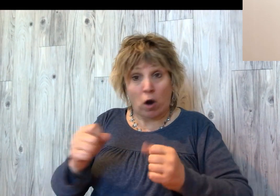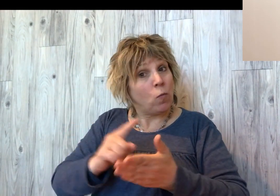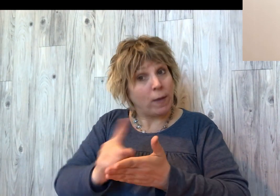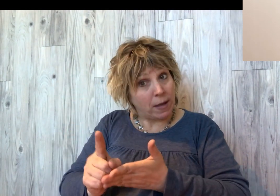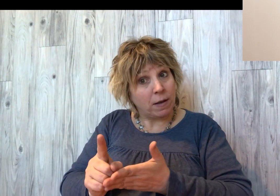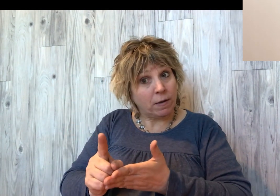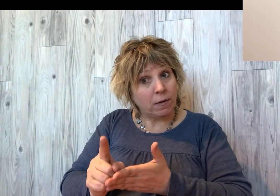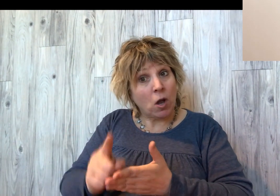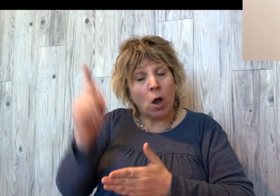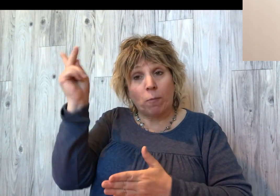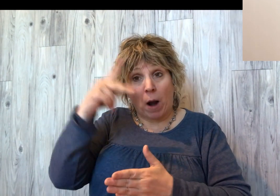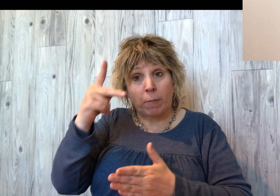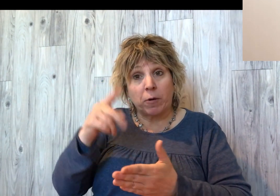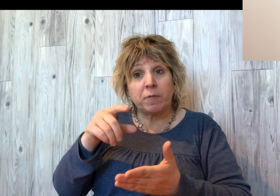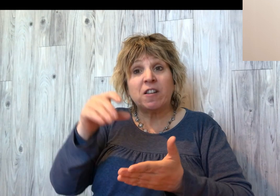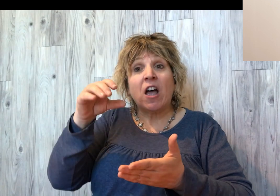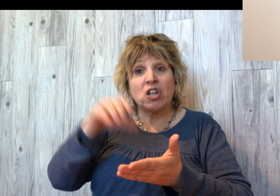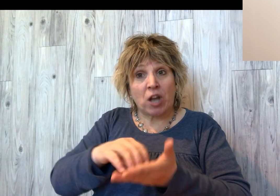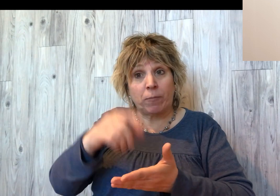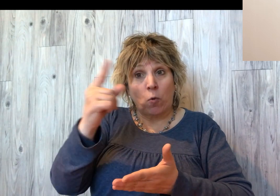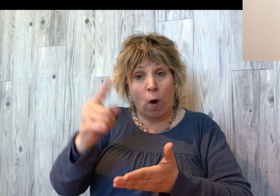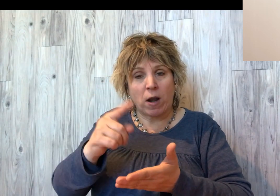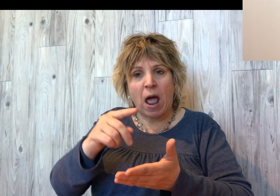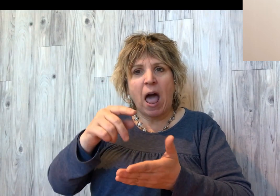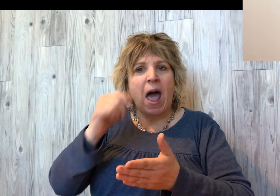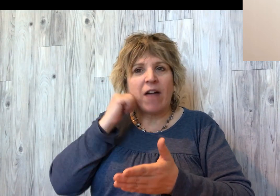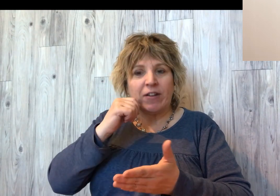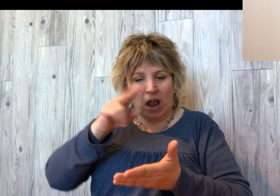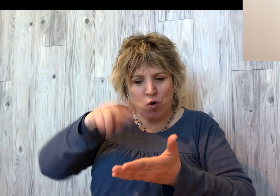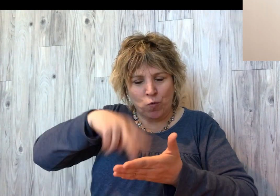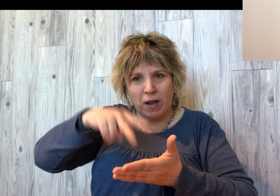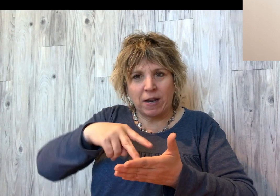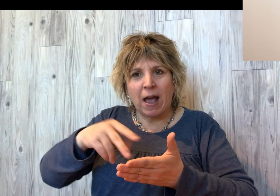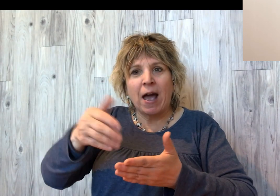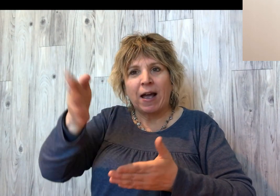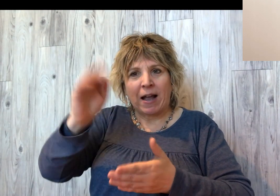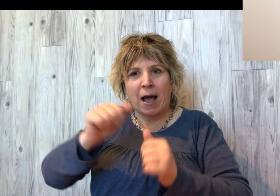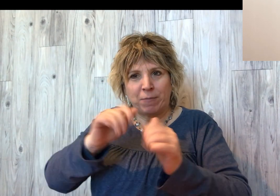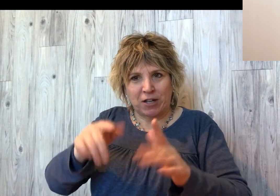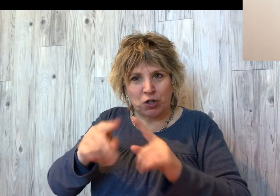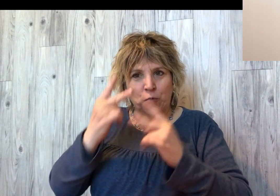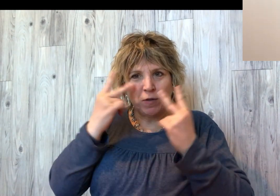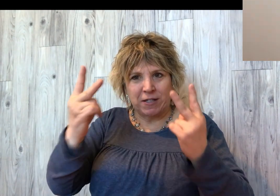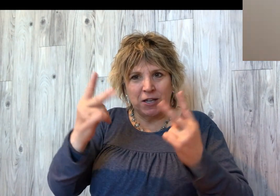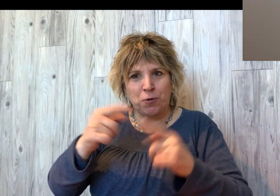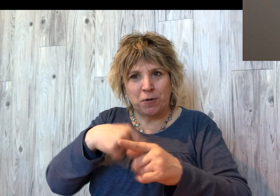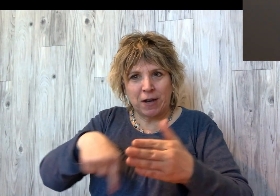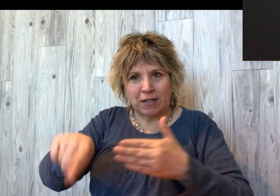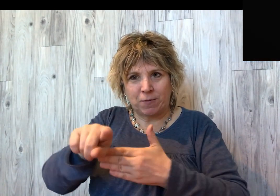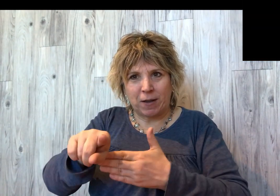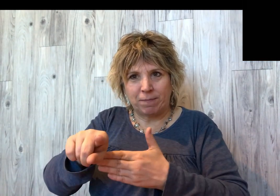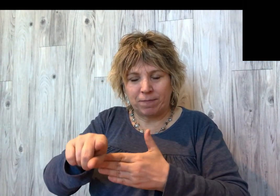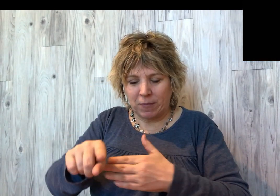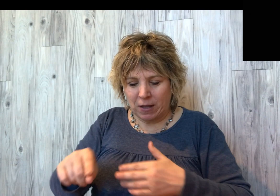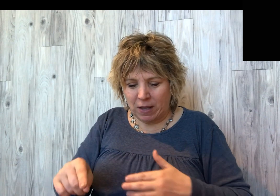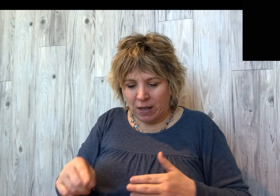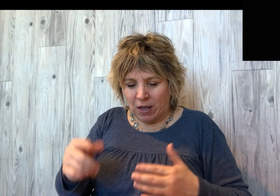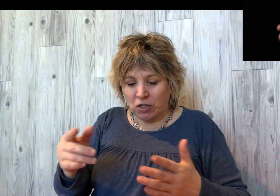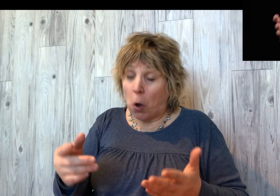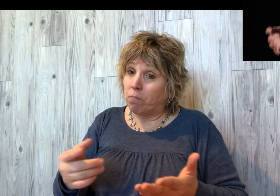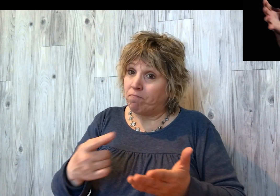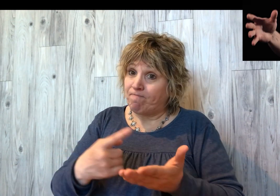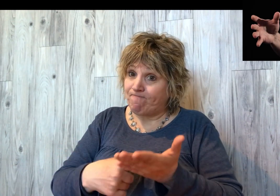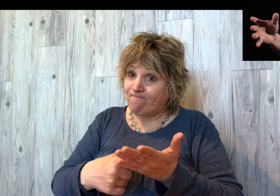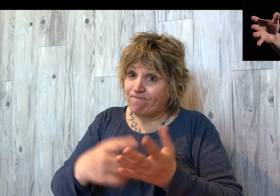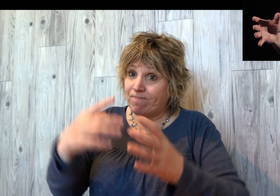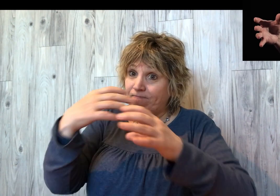you have a strong week. Proverbs chapter 1, read it every day this week. God bless you guys. We'll see you next weekend. So as we